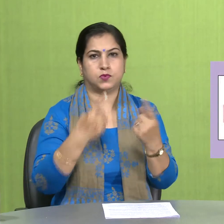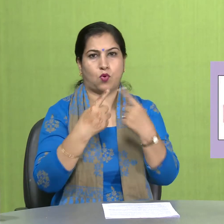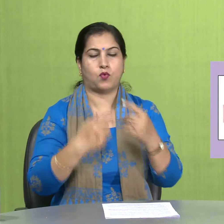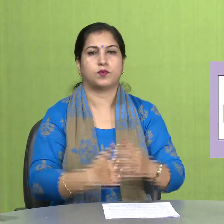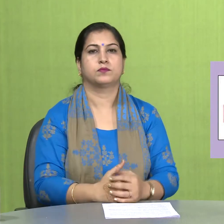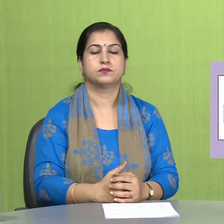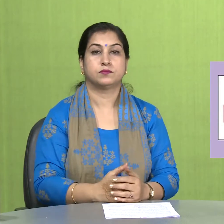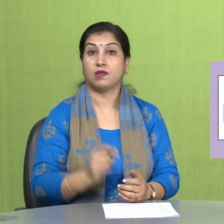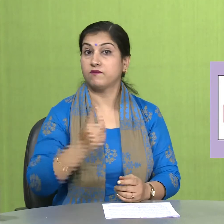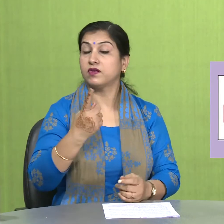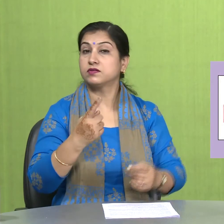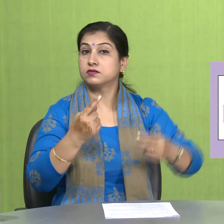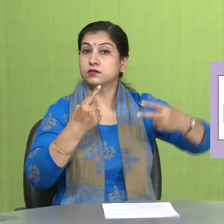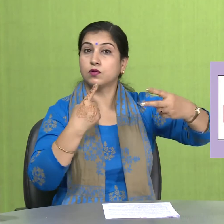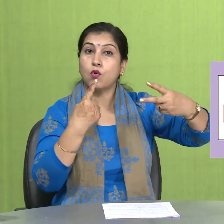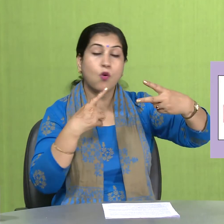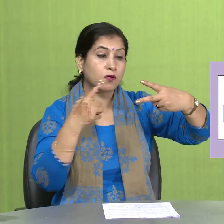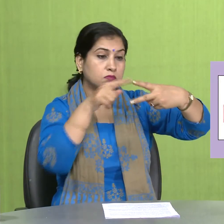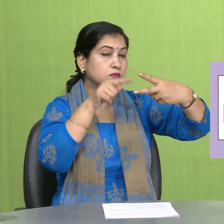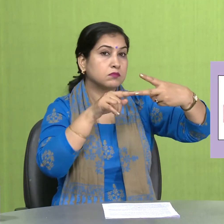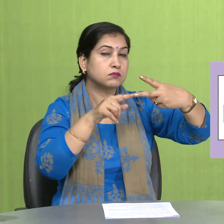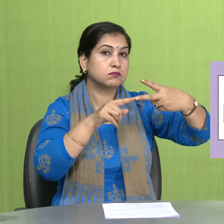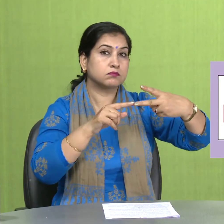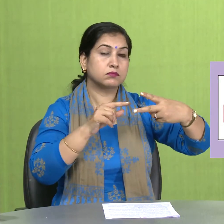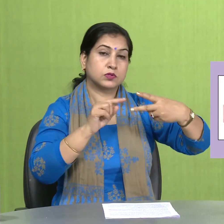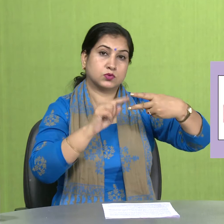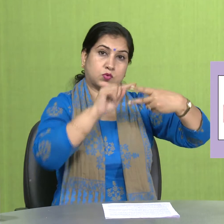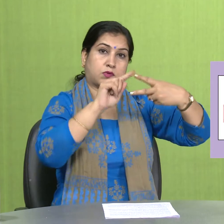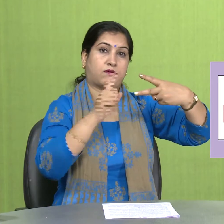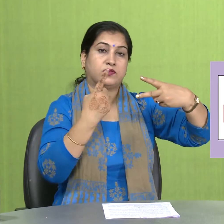Let us first know about the Lok Sabha.